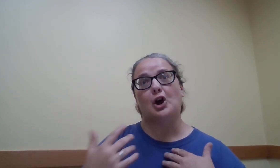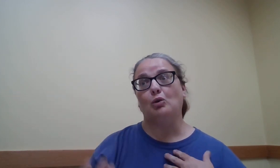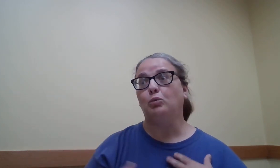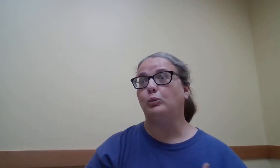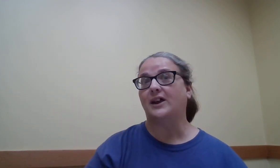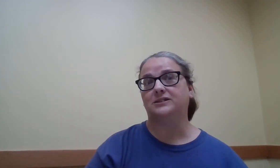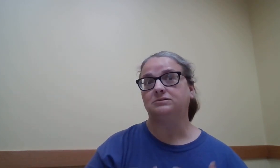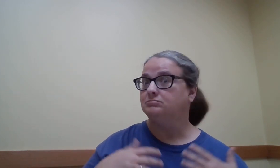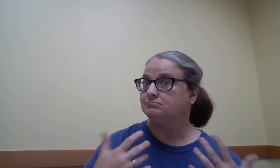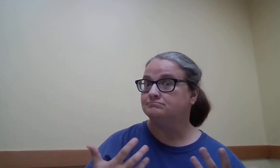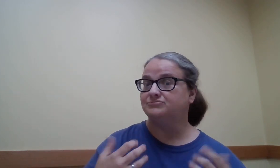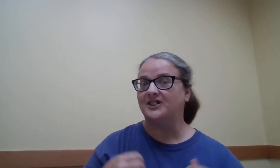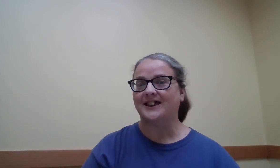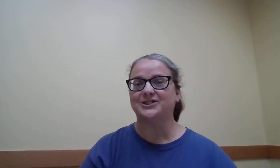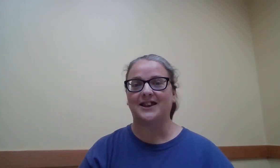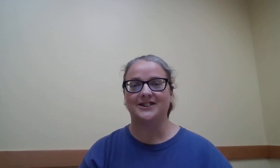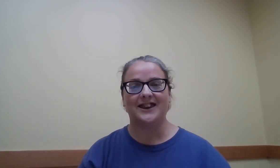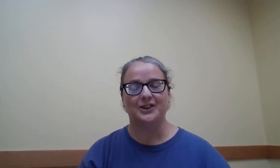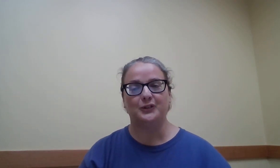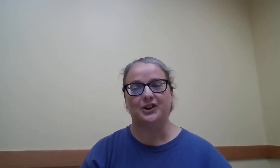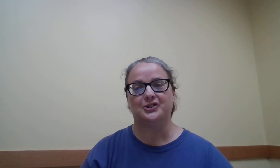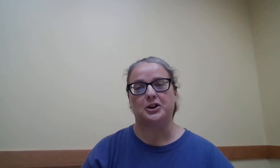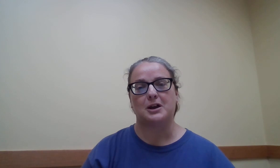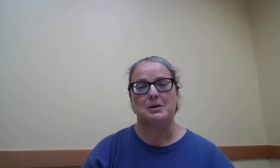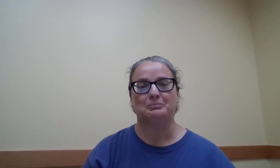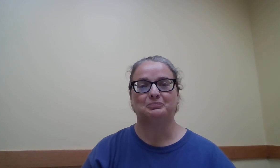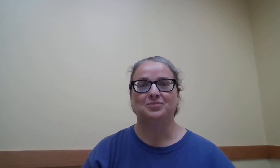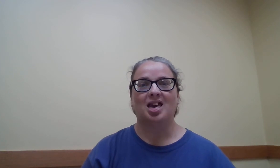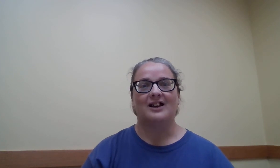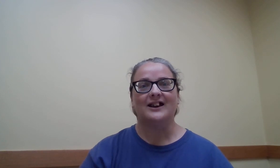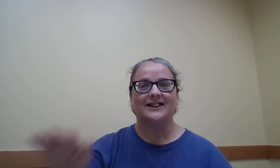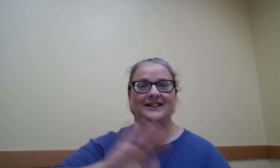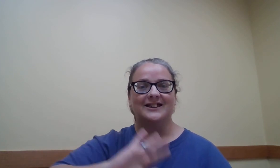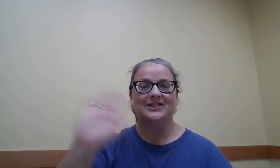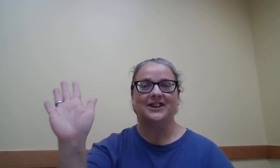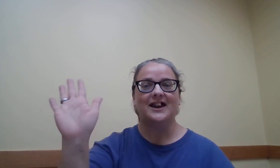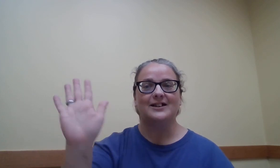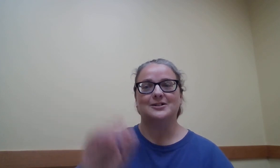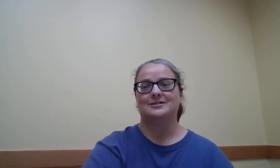know when the next Dancing Hands video is going to come up. All right, see ya.